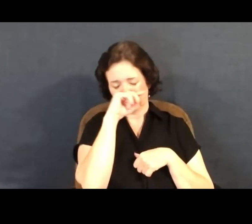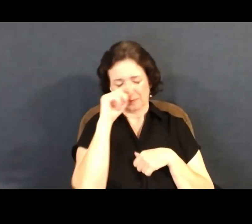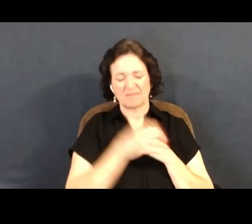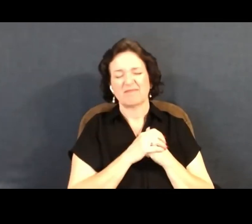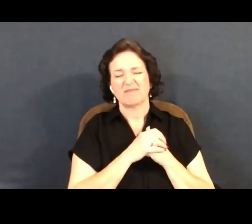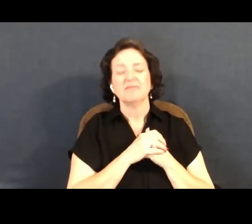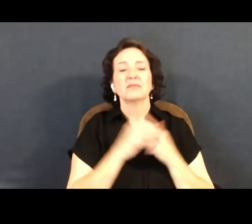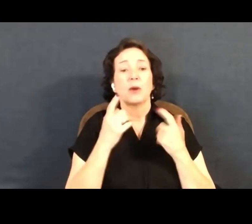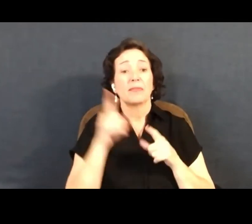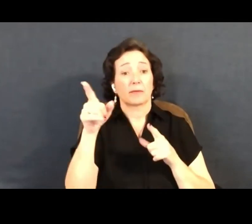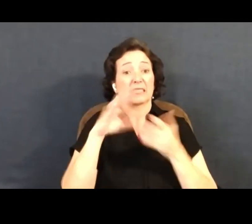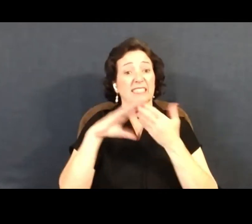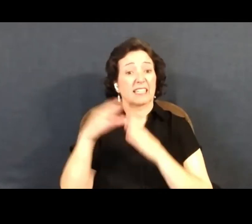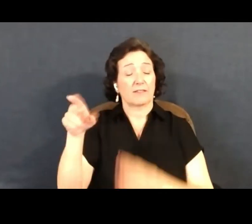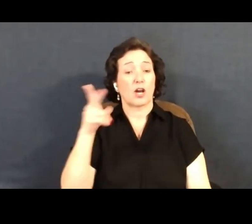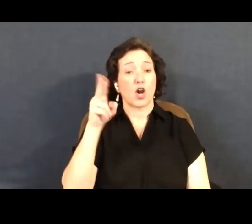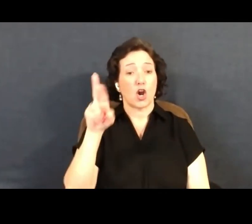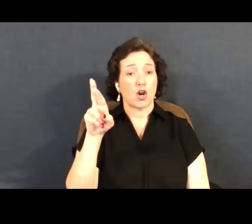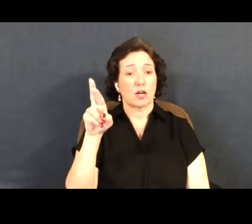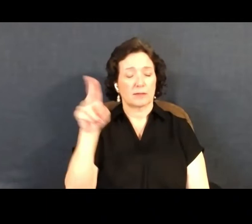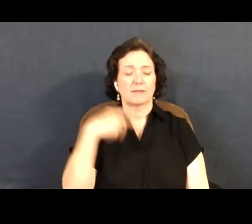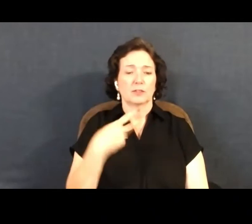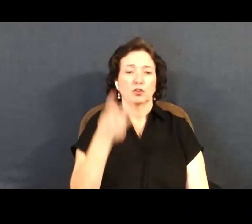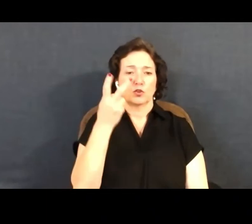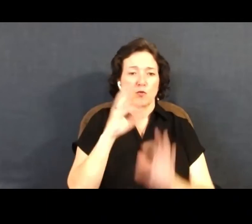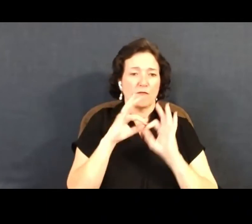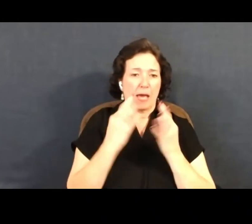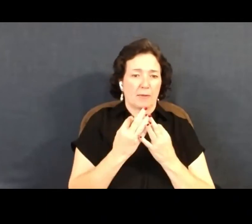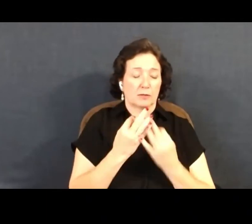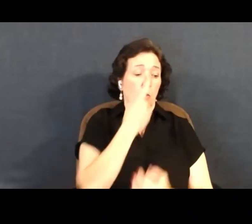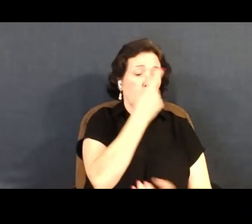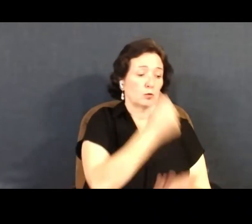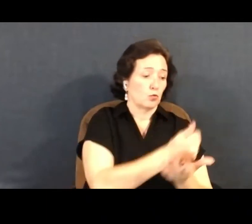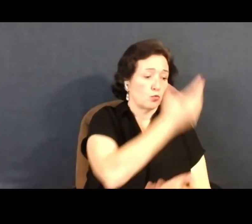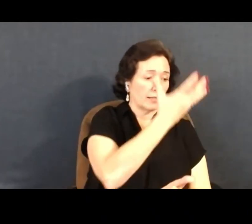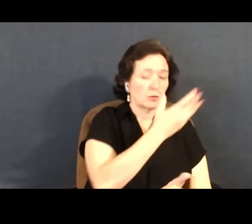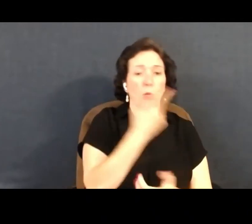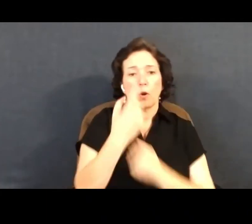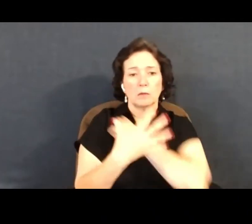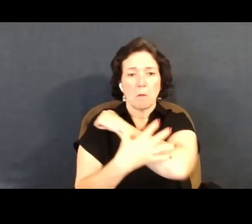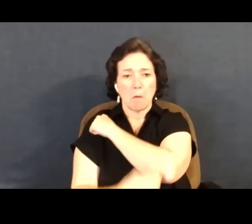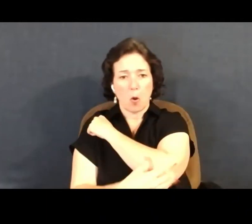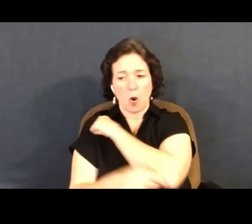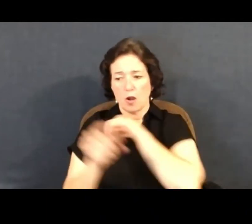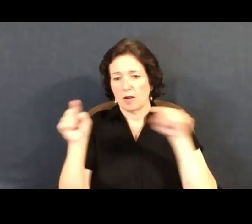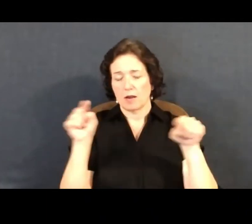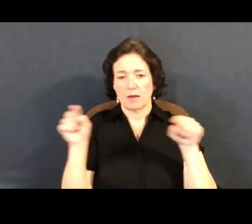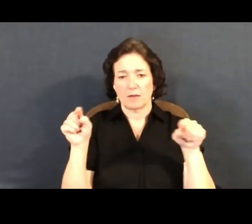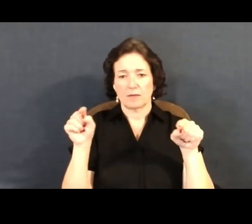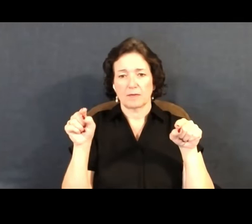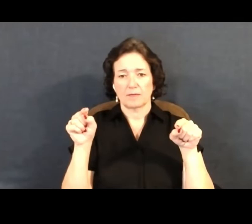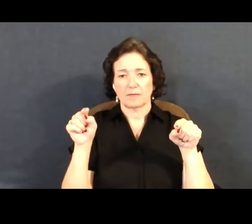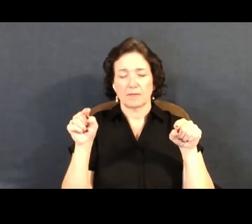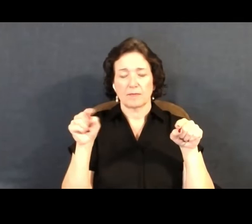In the city of Ur, there were two families, one rich and one poor. The Goldbergs, let's say, were the